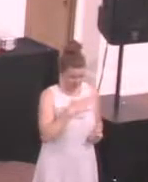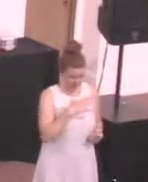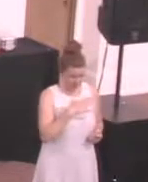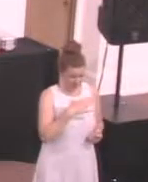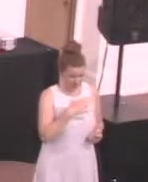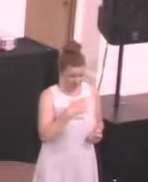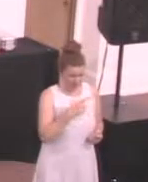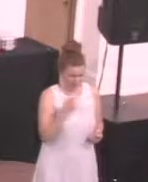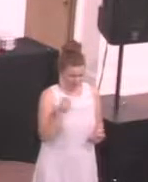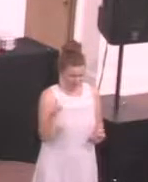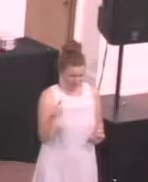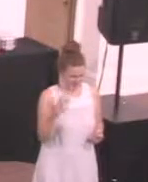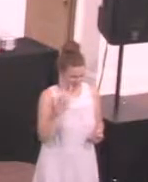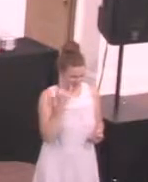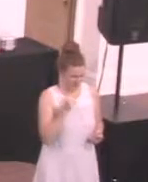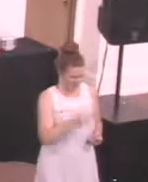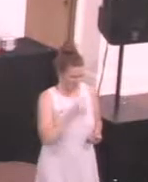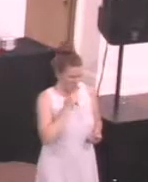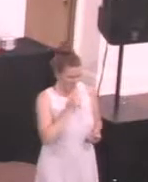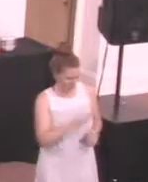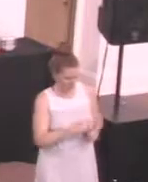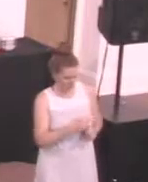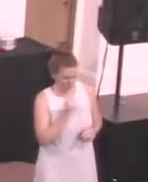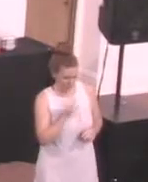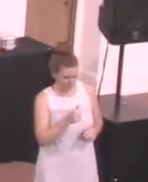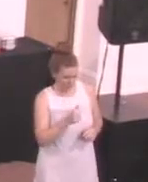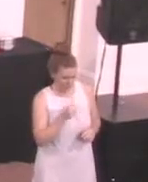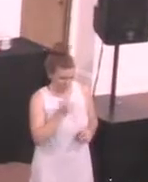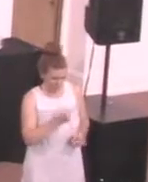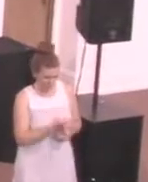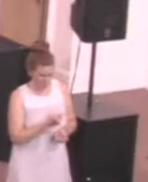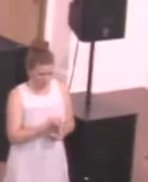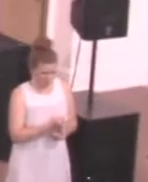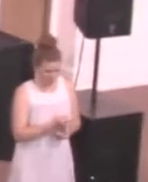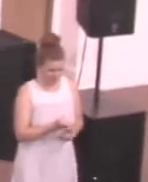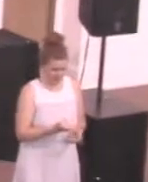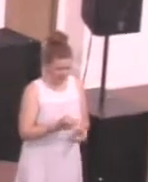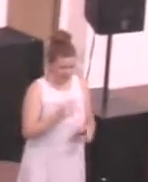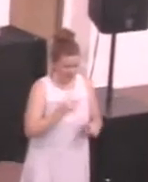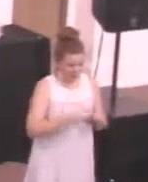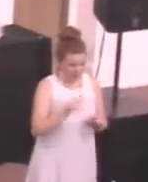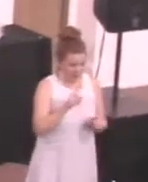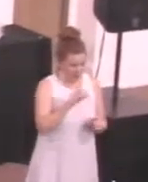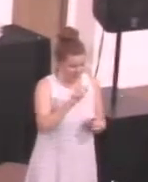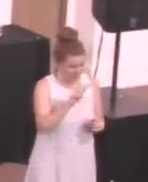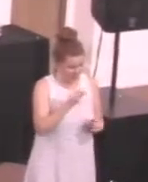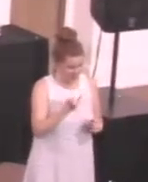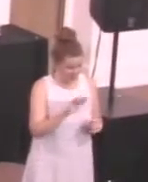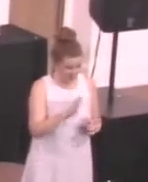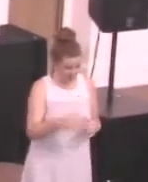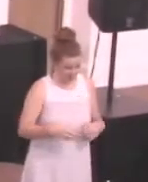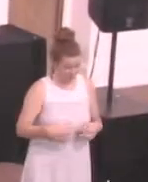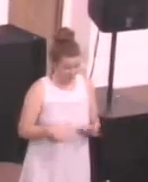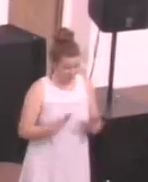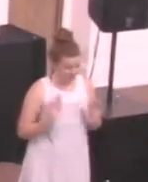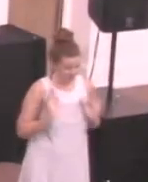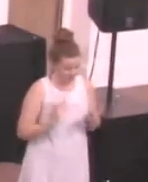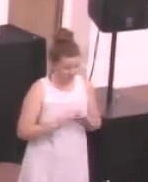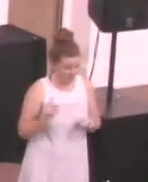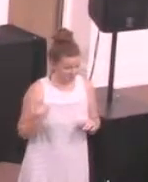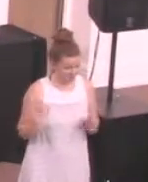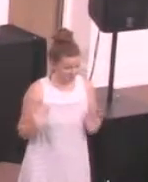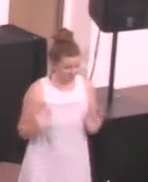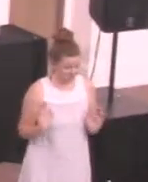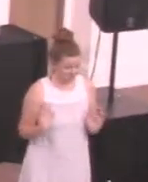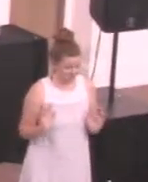Because I needed to see if he was real. It wasn't right. But he never gave up on me. He wasn't